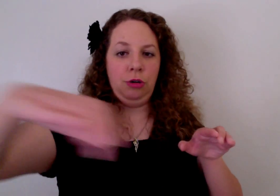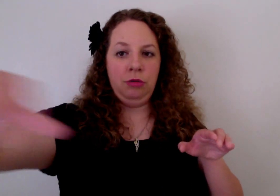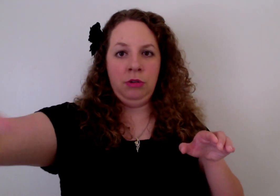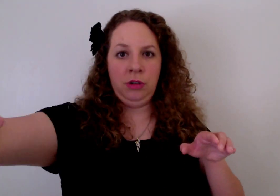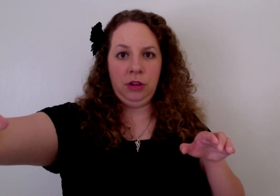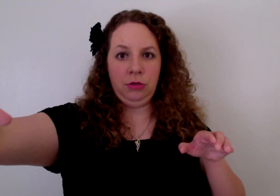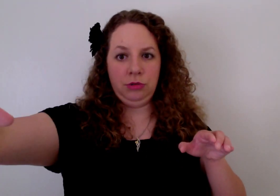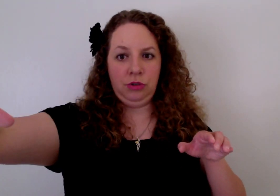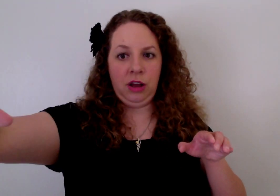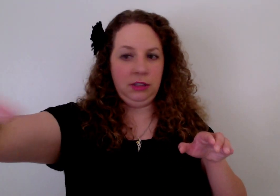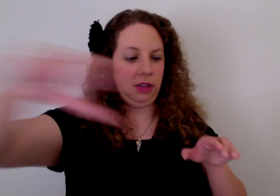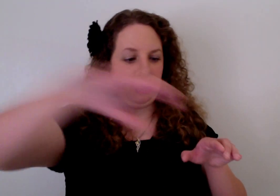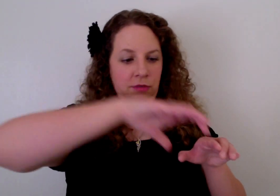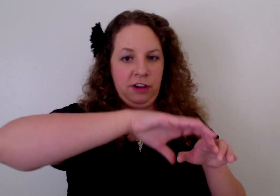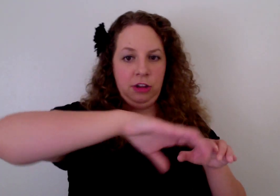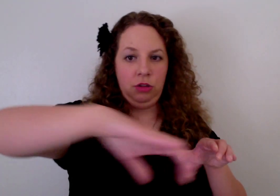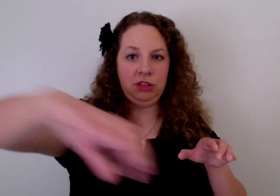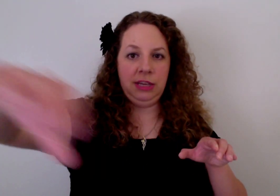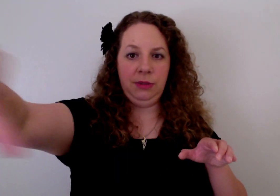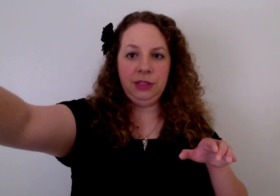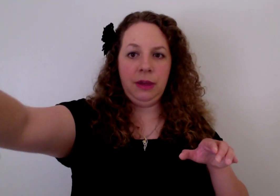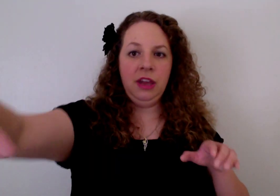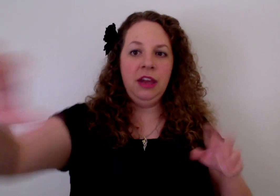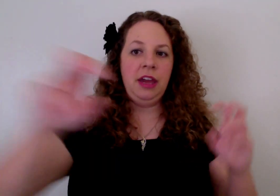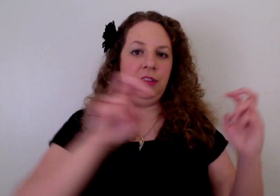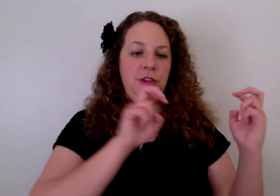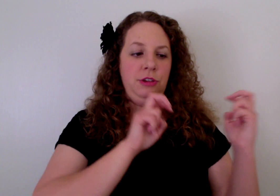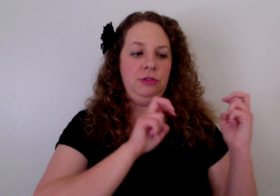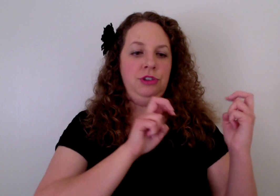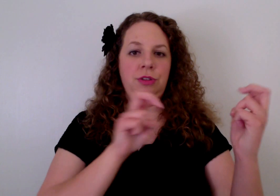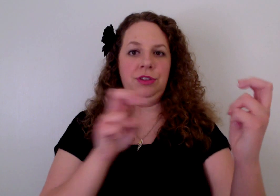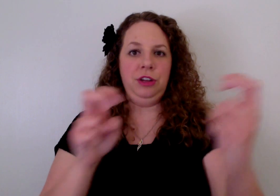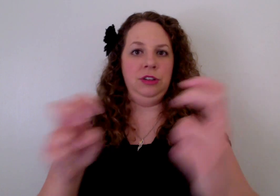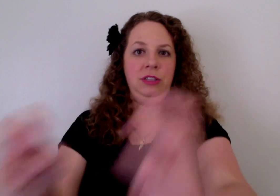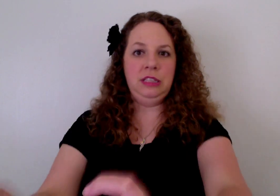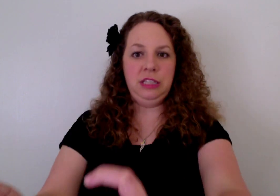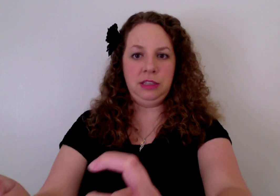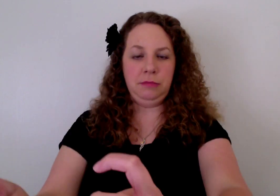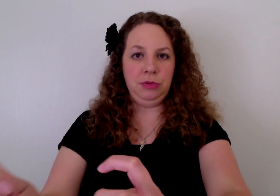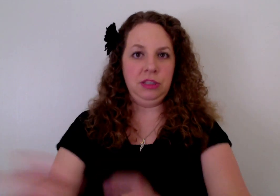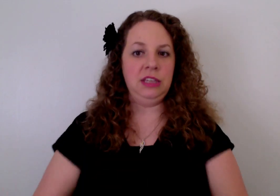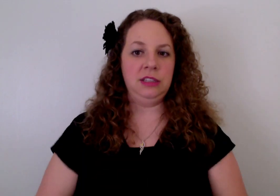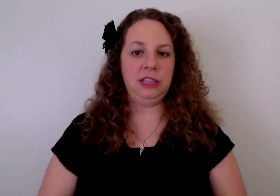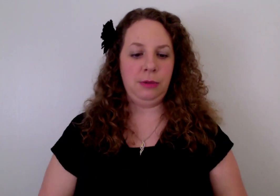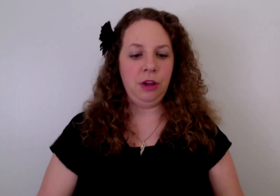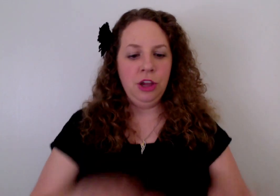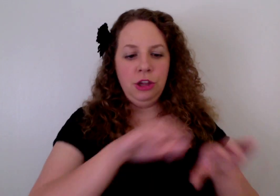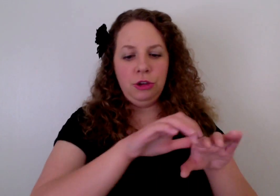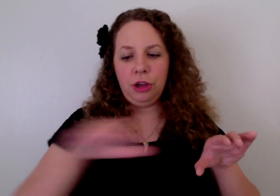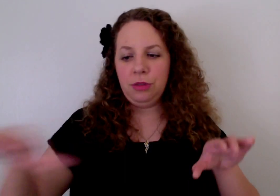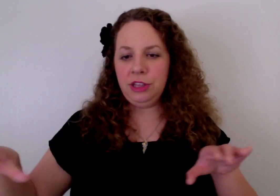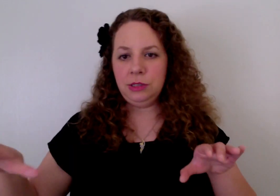it goes across like a very long table this way. And then you can show that there's seats on both sides of the table. You could go this